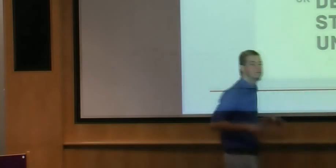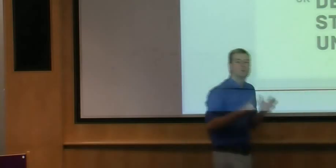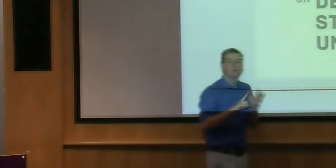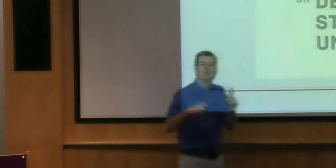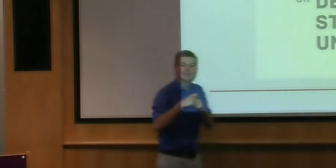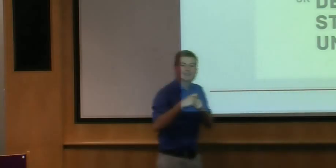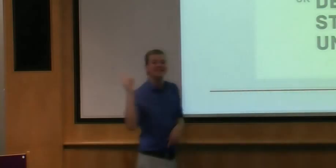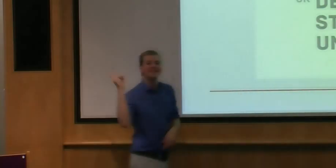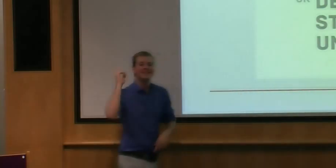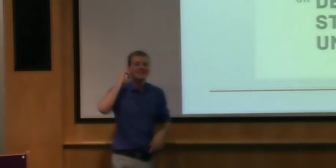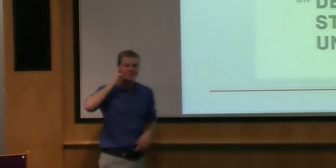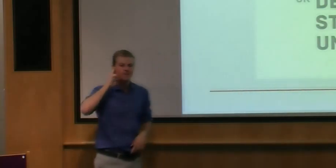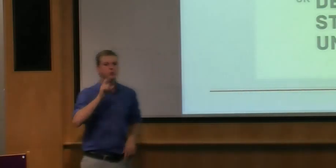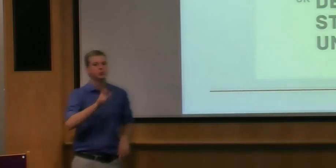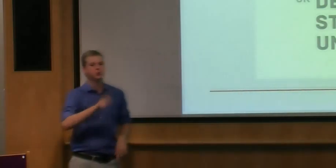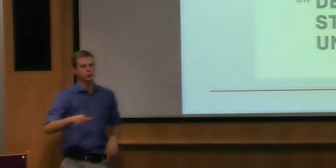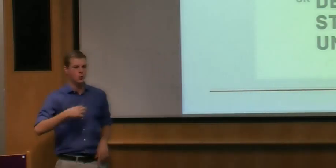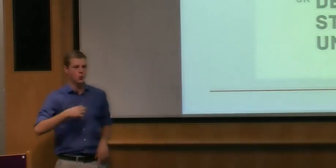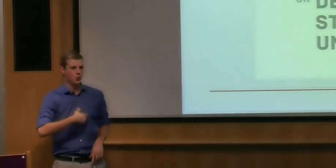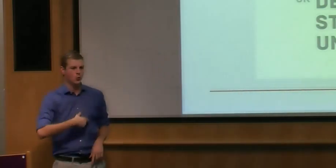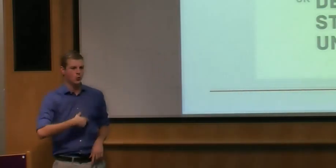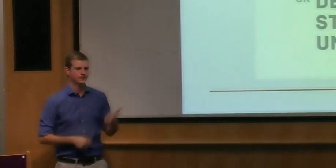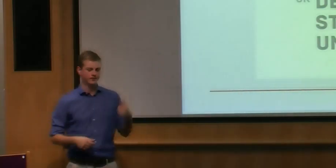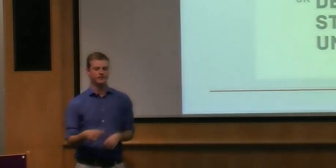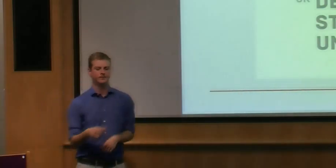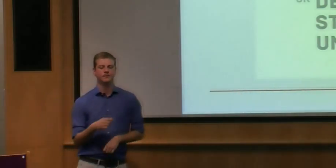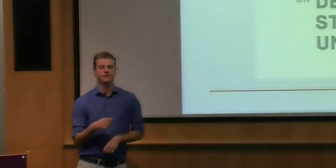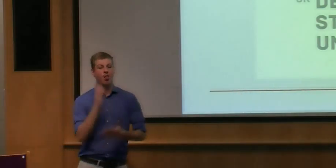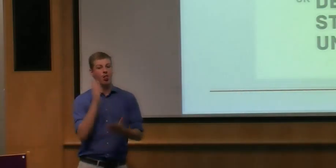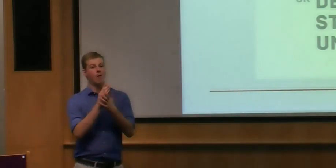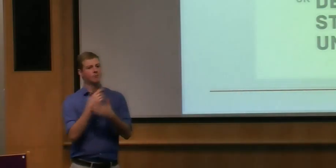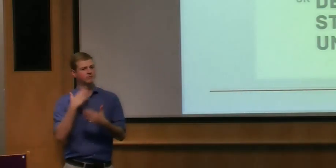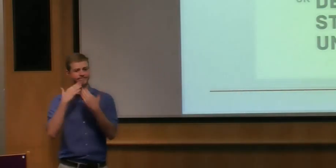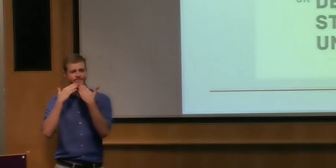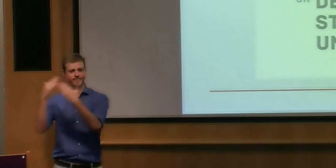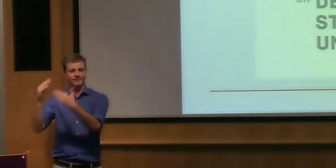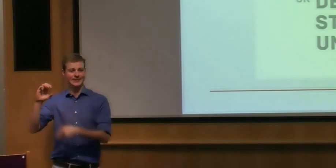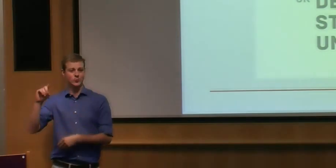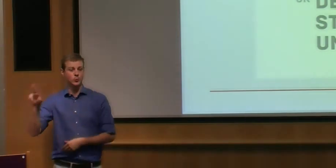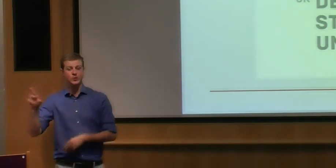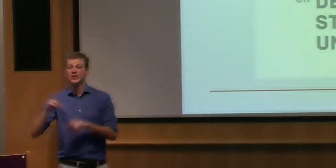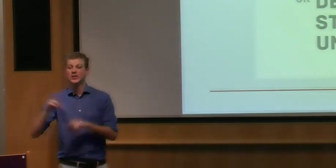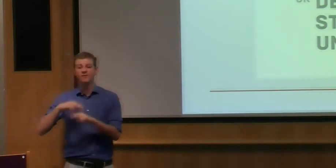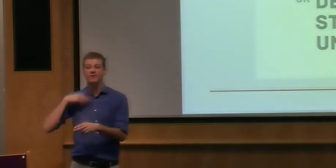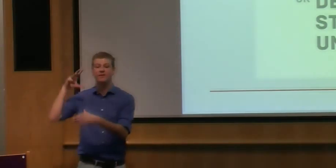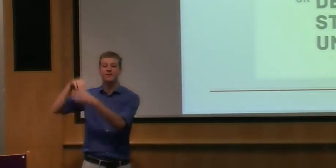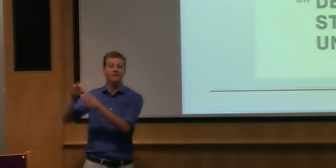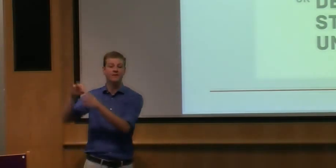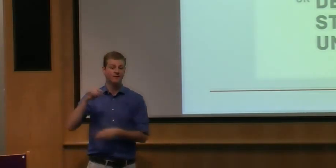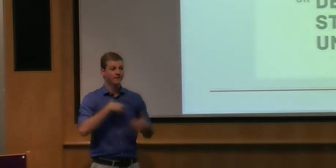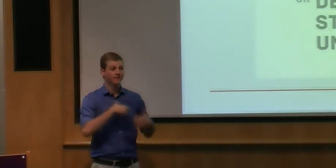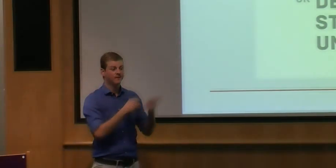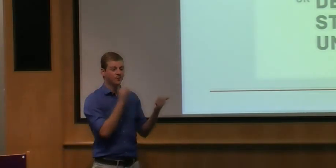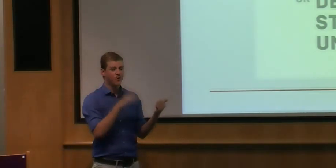So this is the UK arm. And really, I'm grateful for